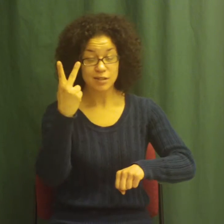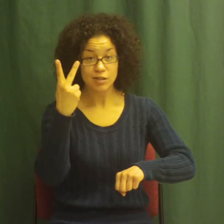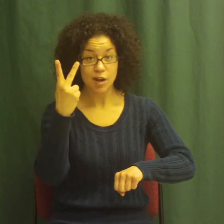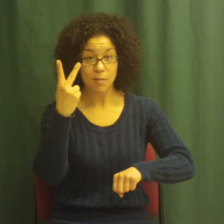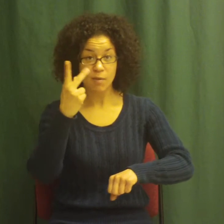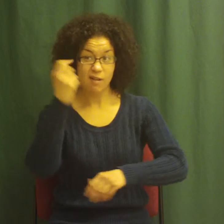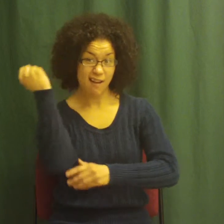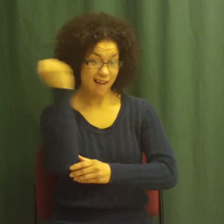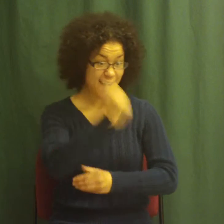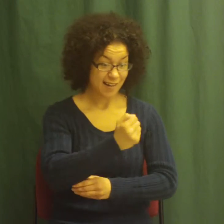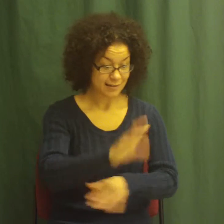Europe.